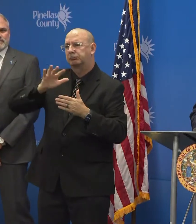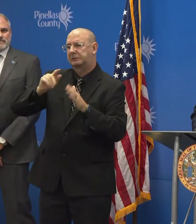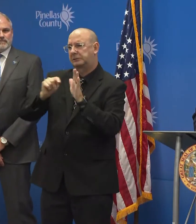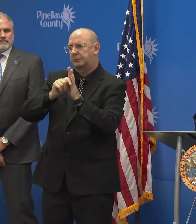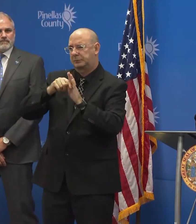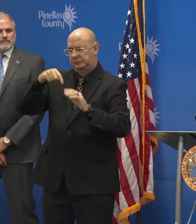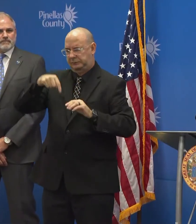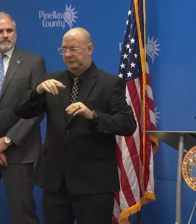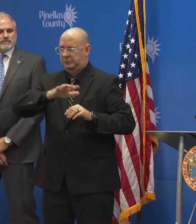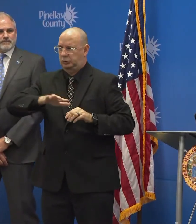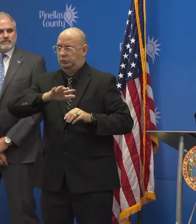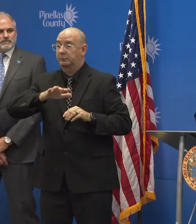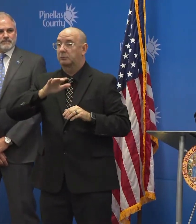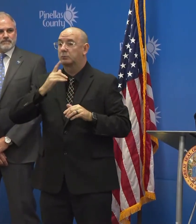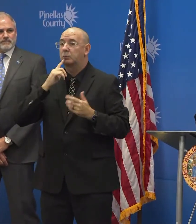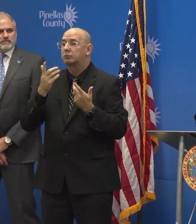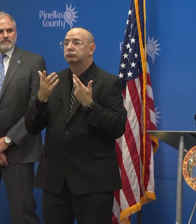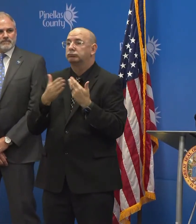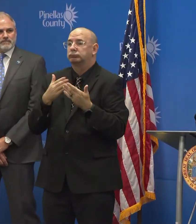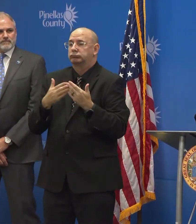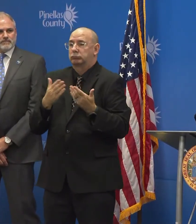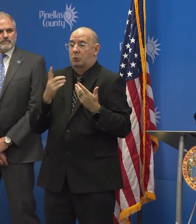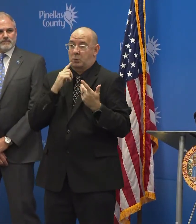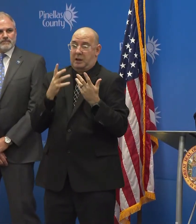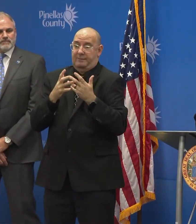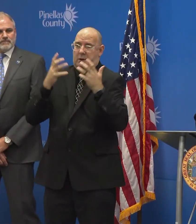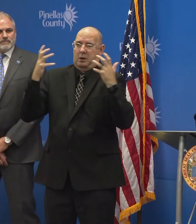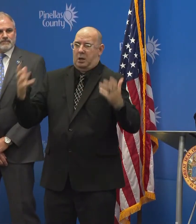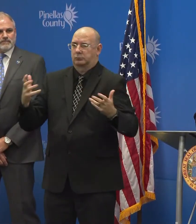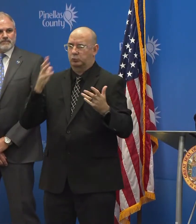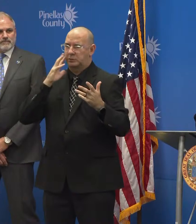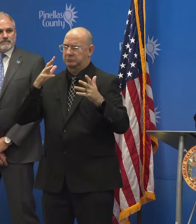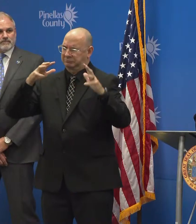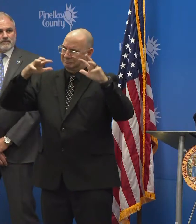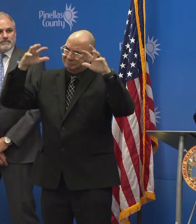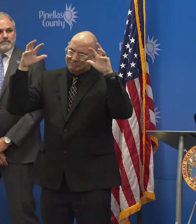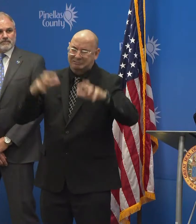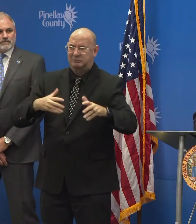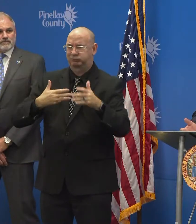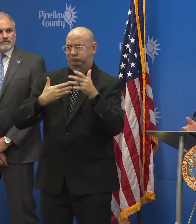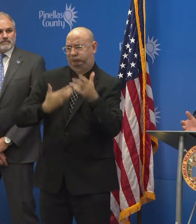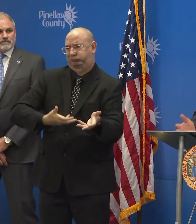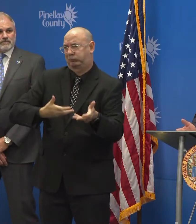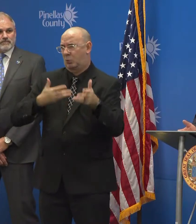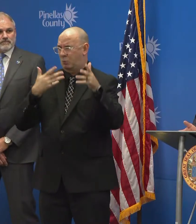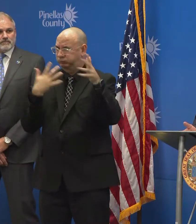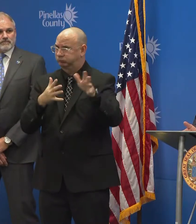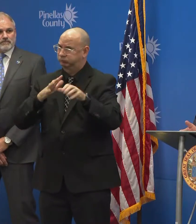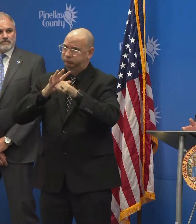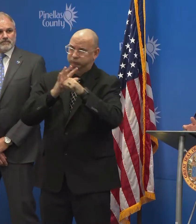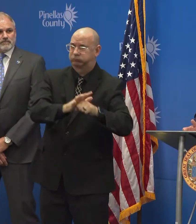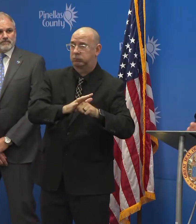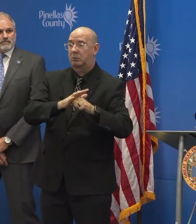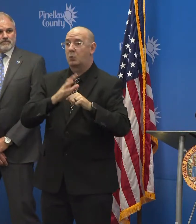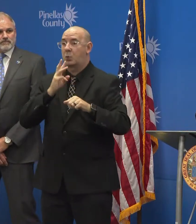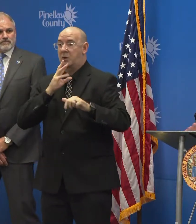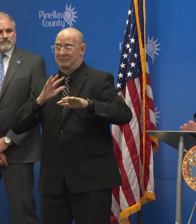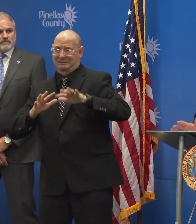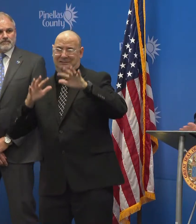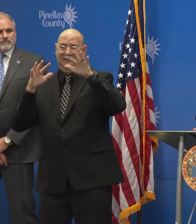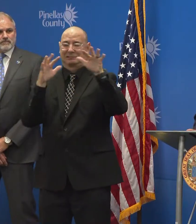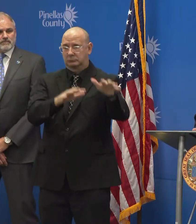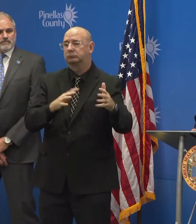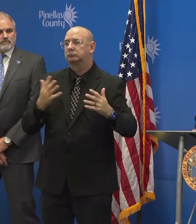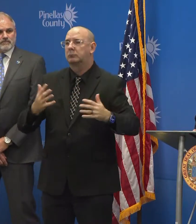at really significant amount of rain. You're looking at a lot of wind. You're looking at a lot of storm surge. And so,